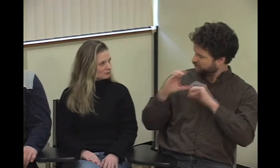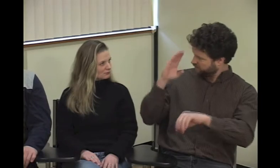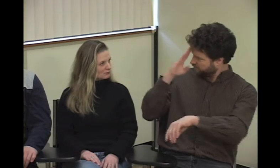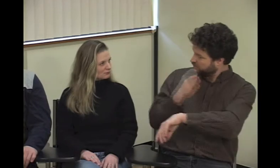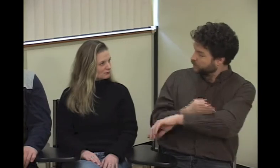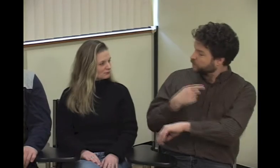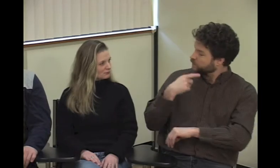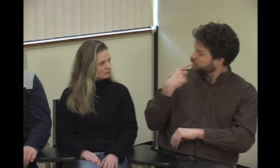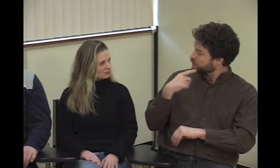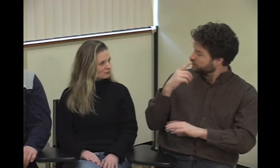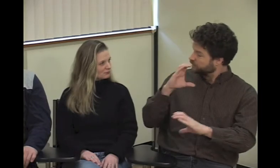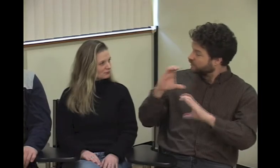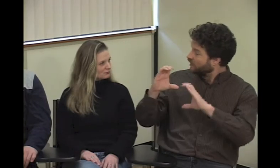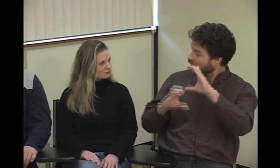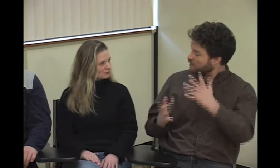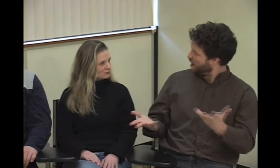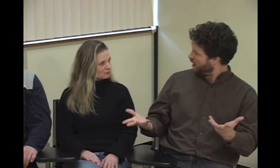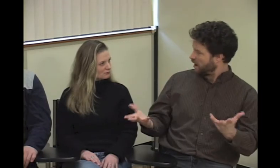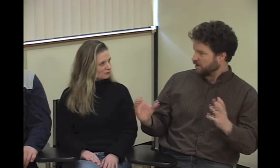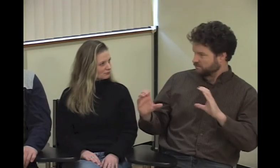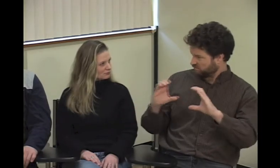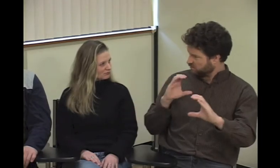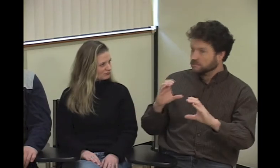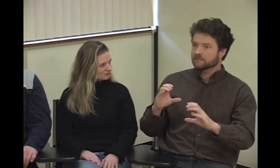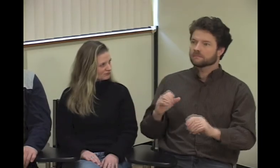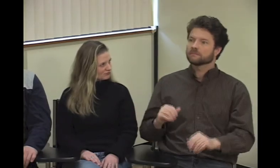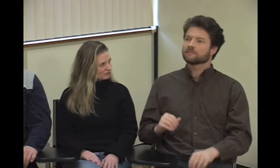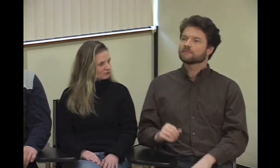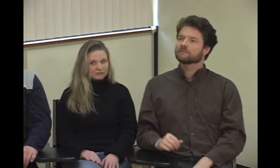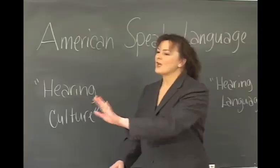I'm starting to realize how important communication with our hearing sign is.